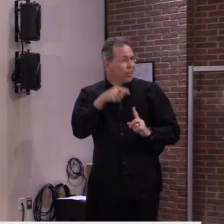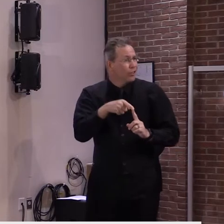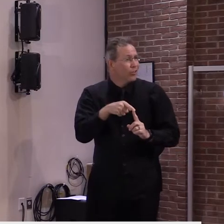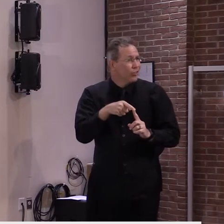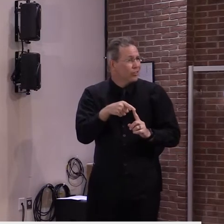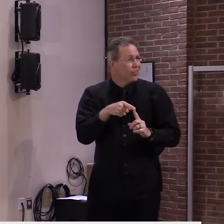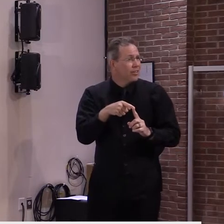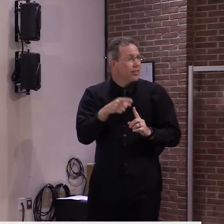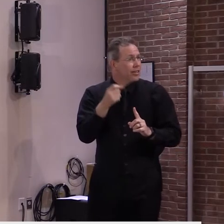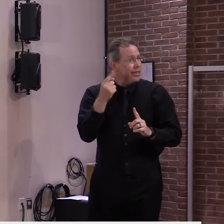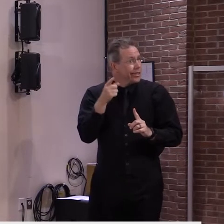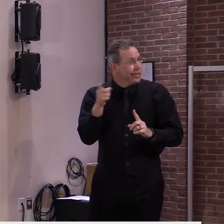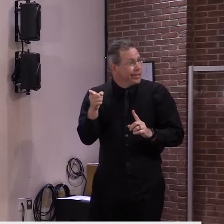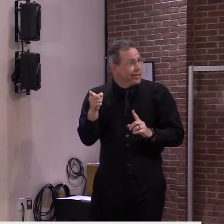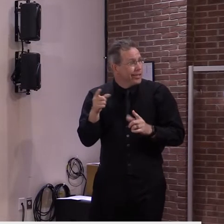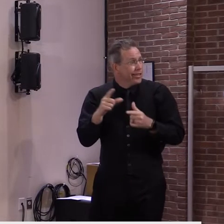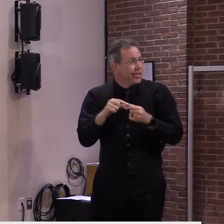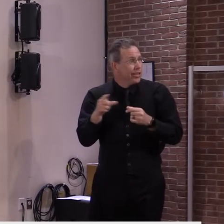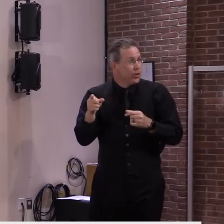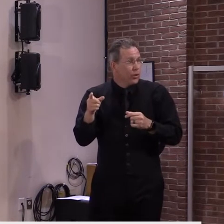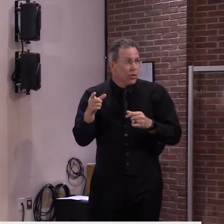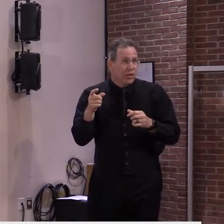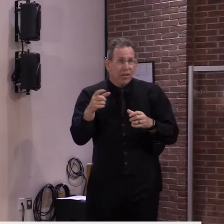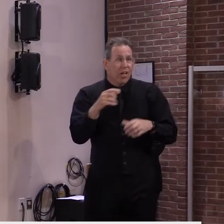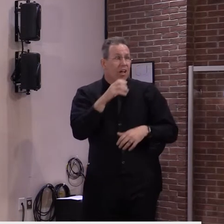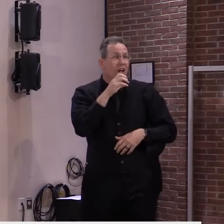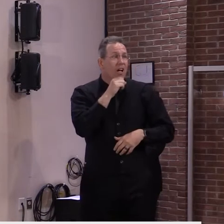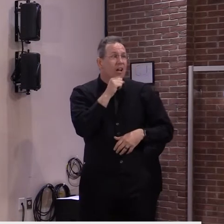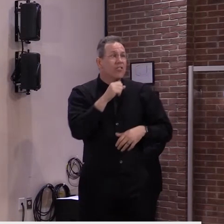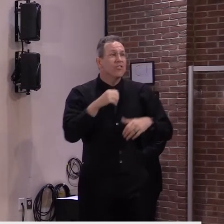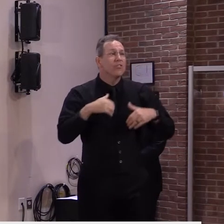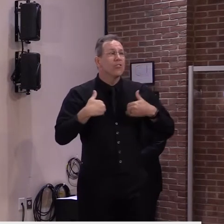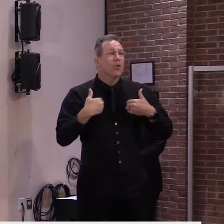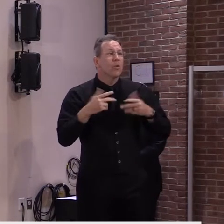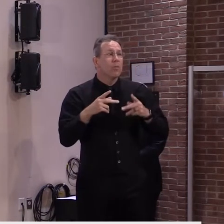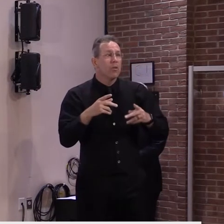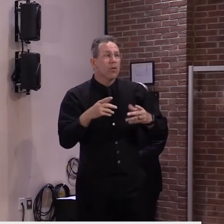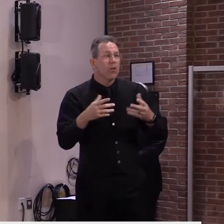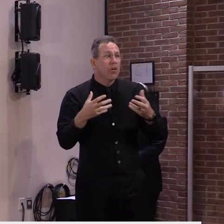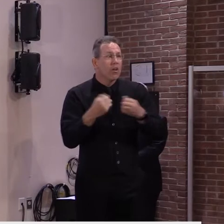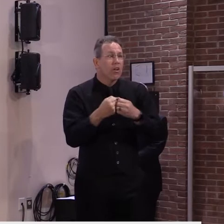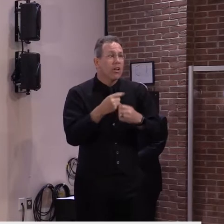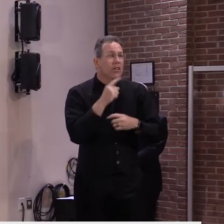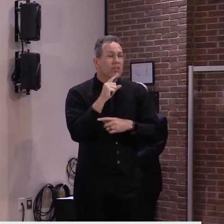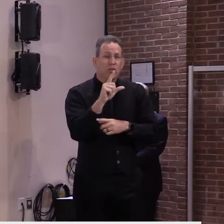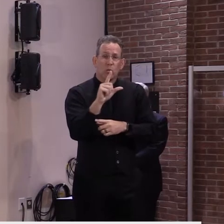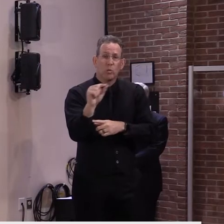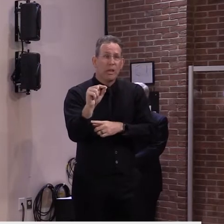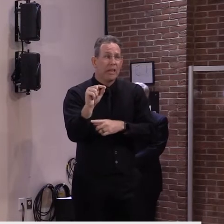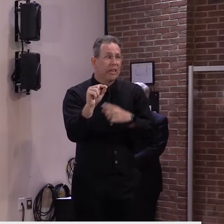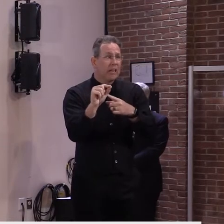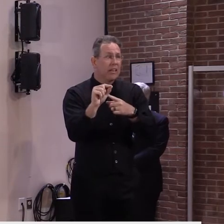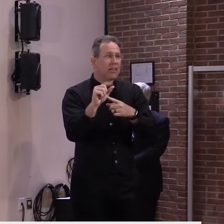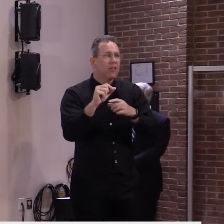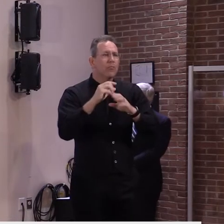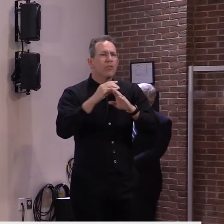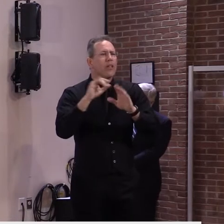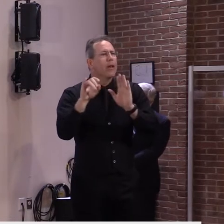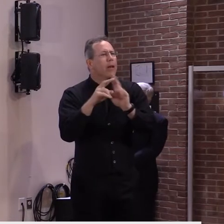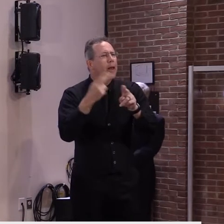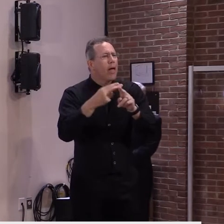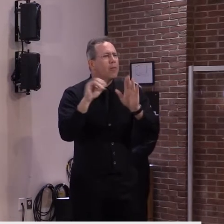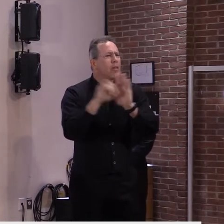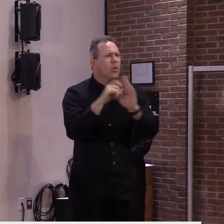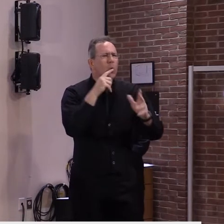up to age 20 and protect them from having their names released, even though the names are